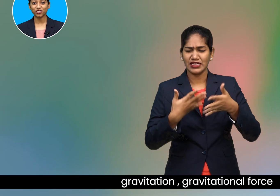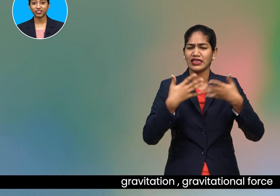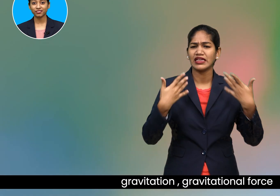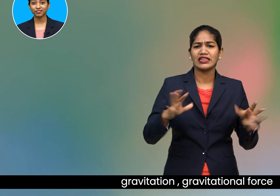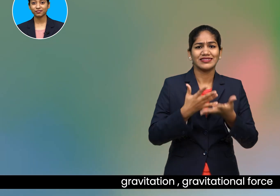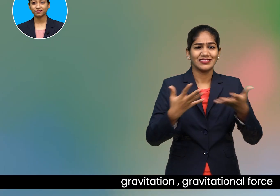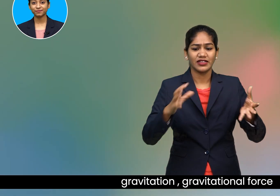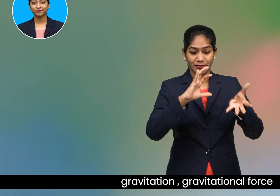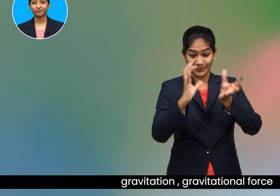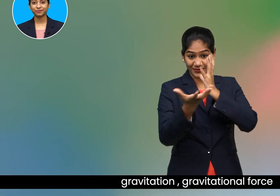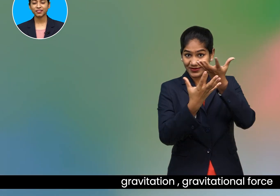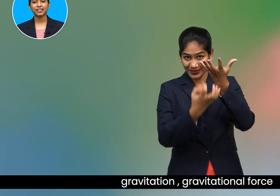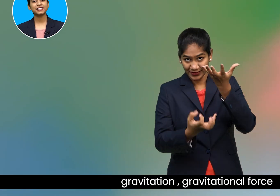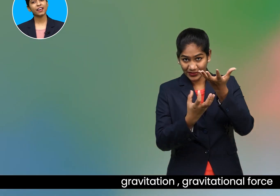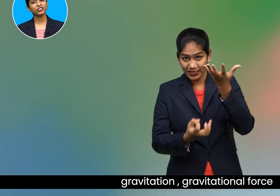gravitation,